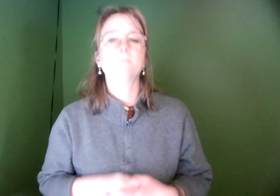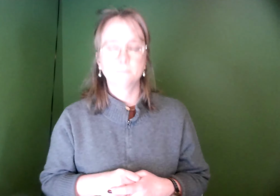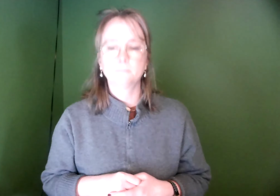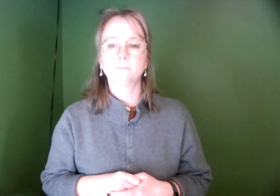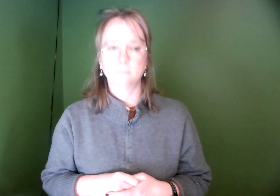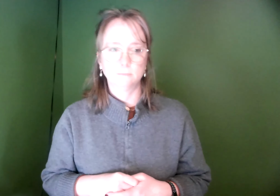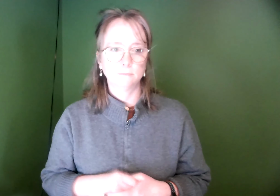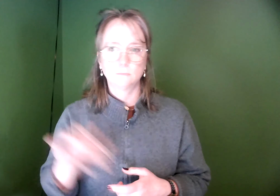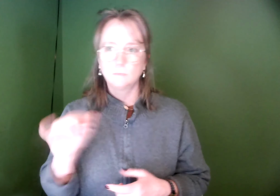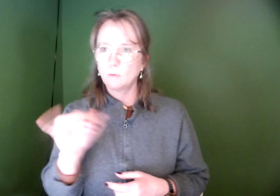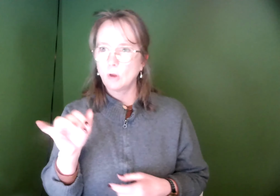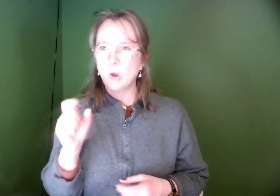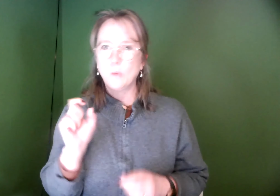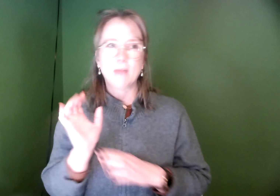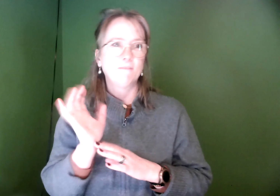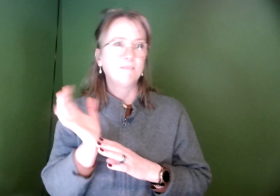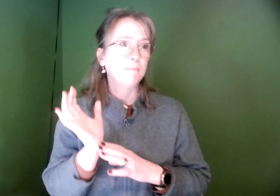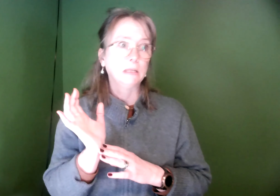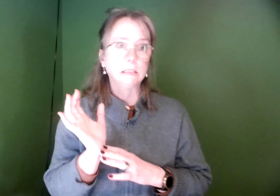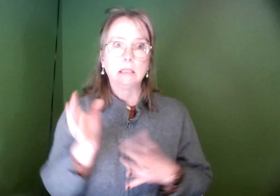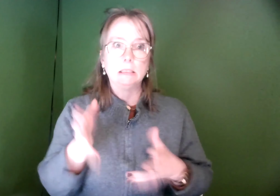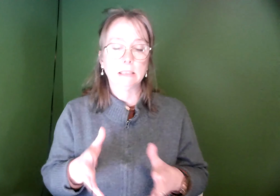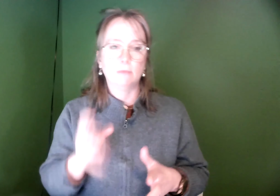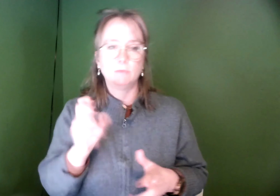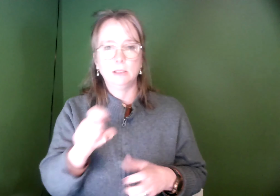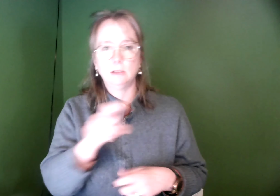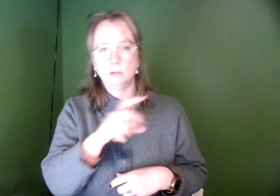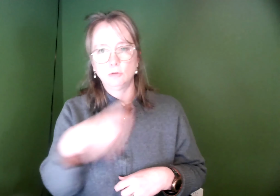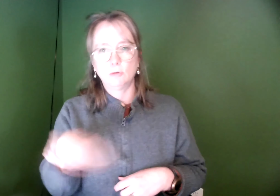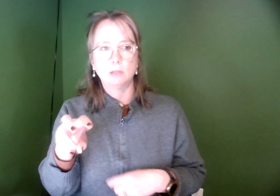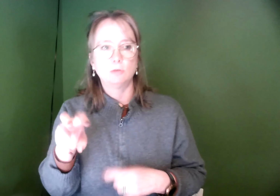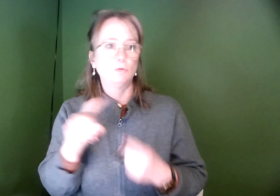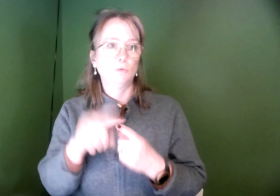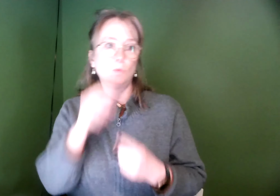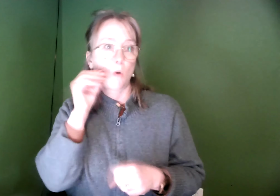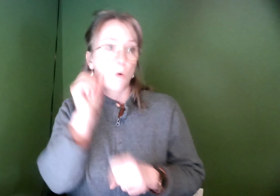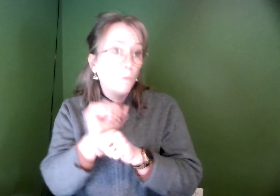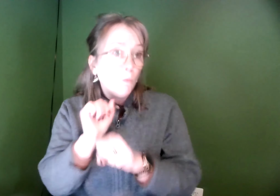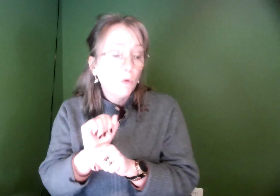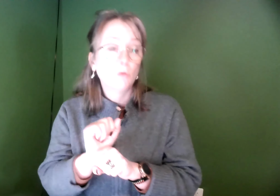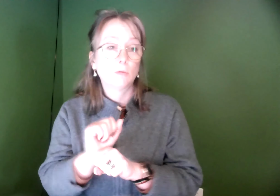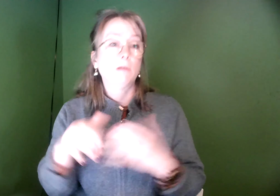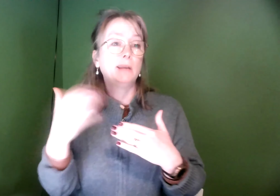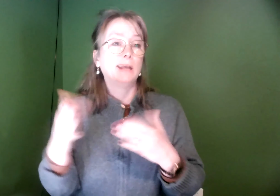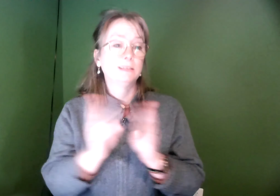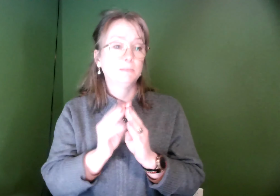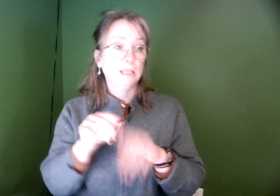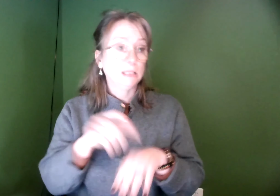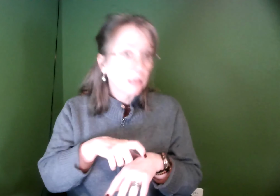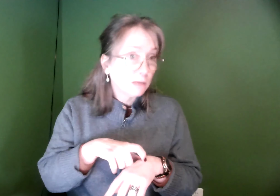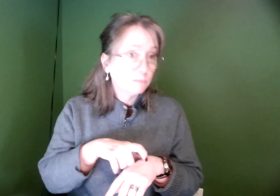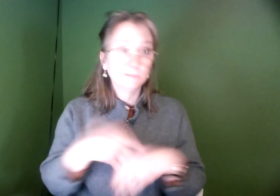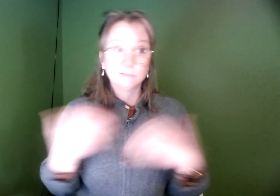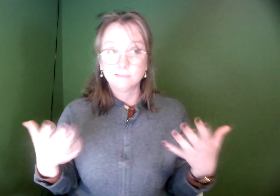remind everyone we have about 5 minutes left, so probably should transition to maybe homework and next meeting times, things like